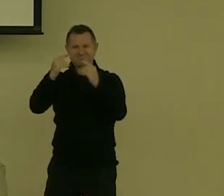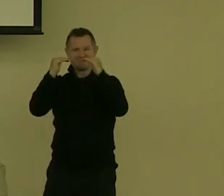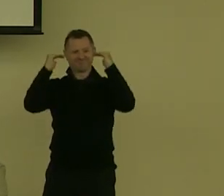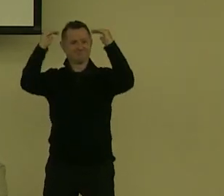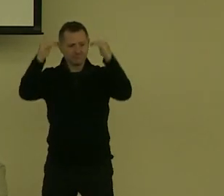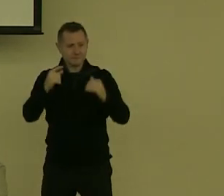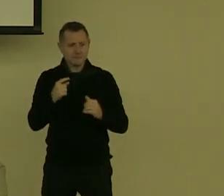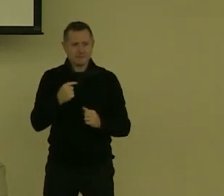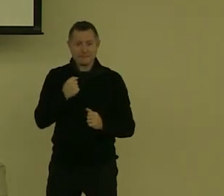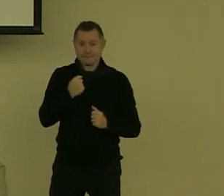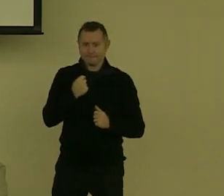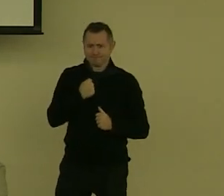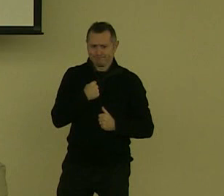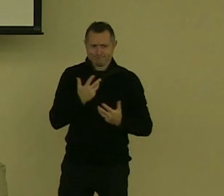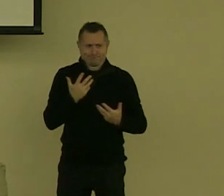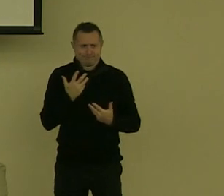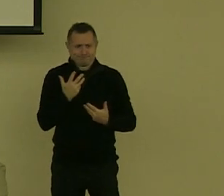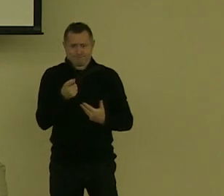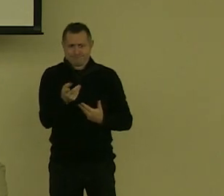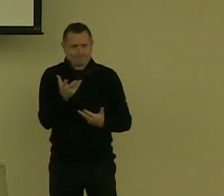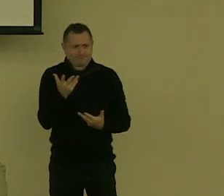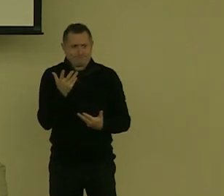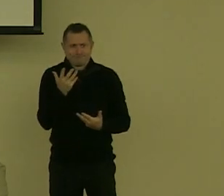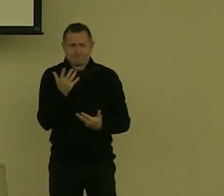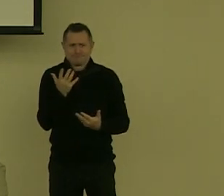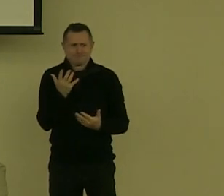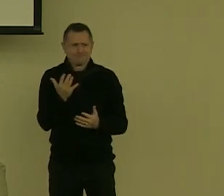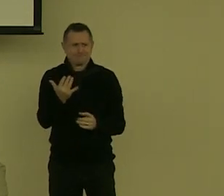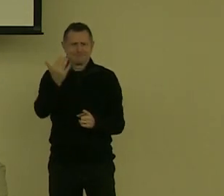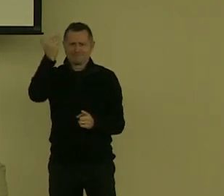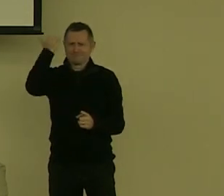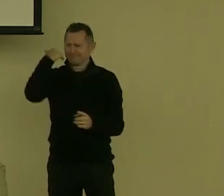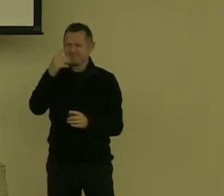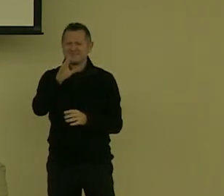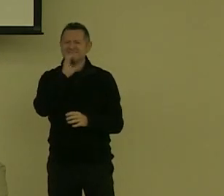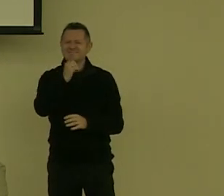I was trained as a medieval historian. And suddenly I was given this course